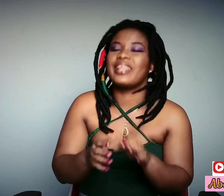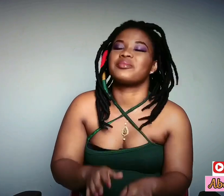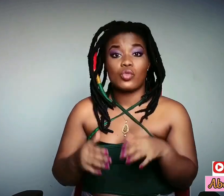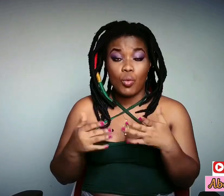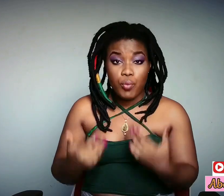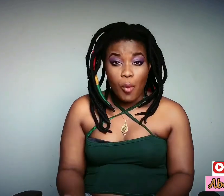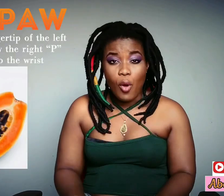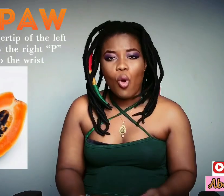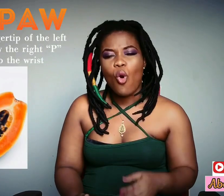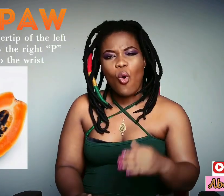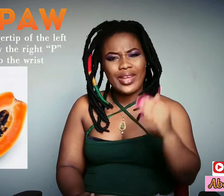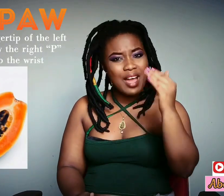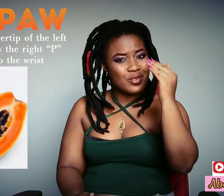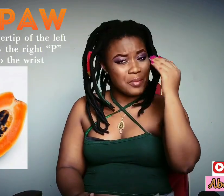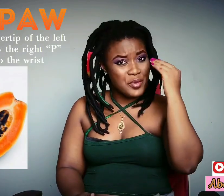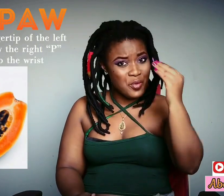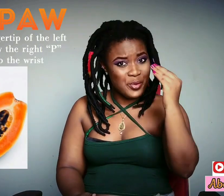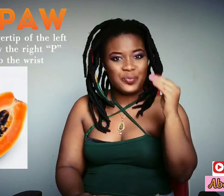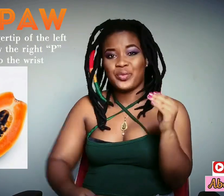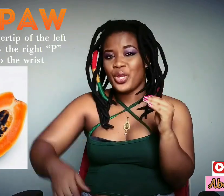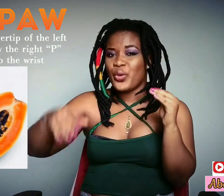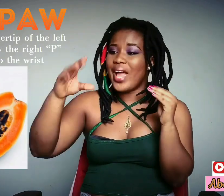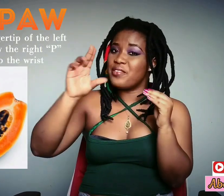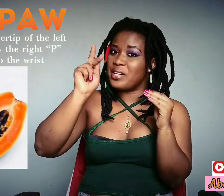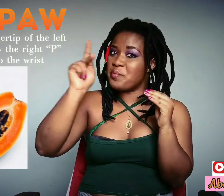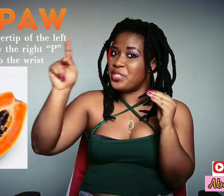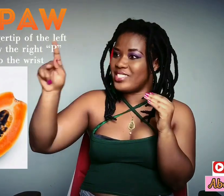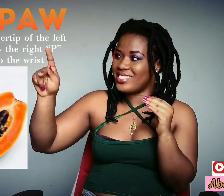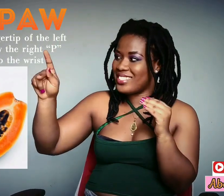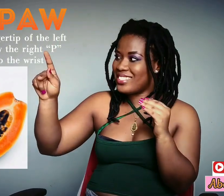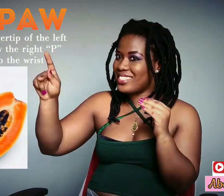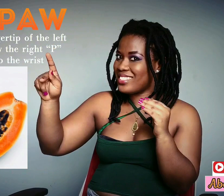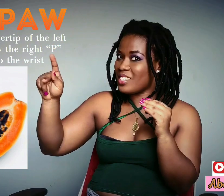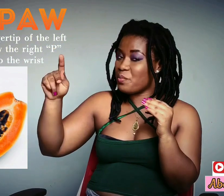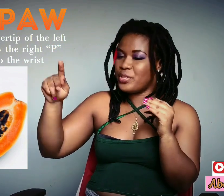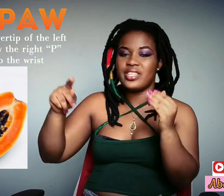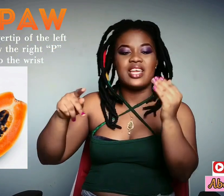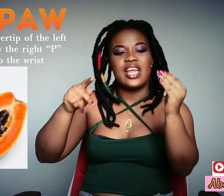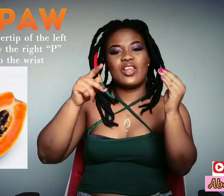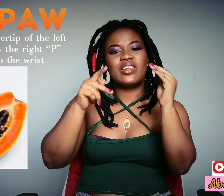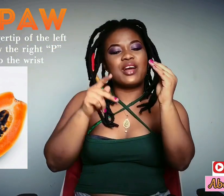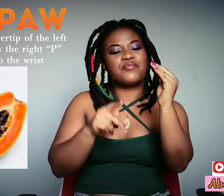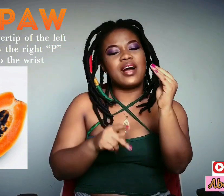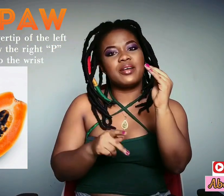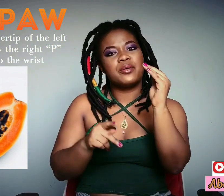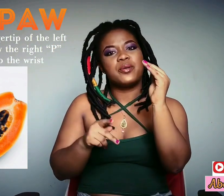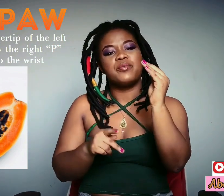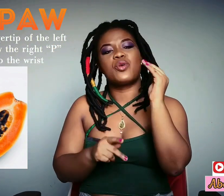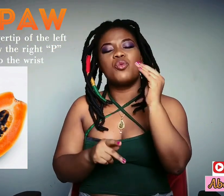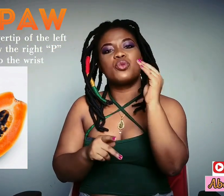banana pawpaw okay hu sa benkum no ayi nifa ni p now they are far